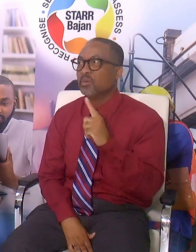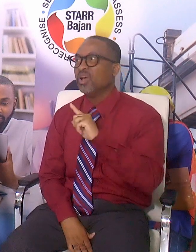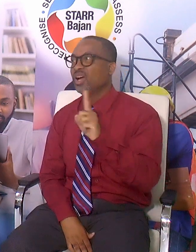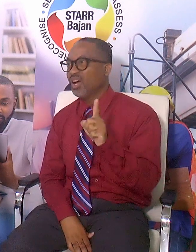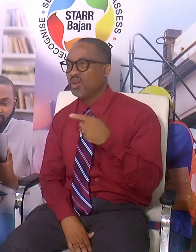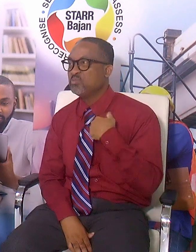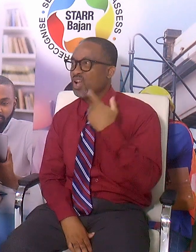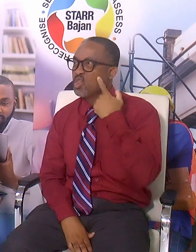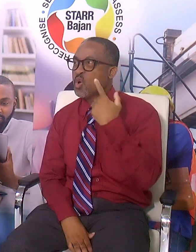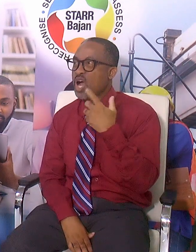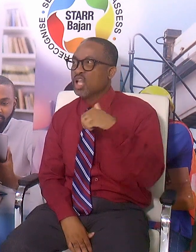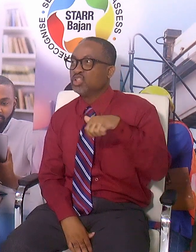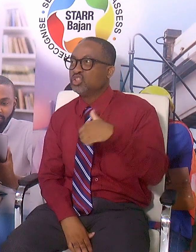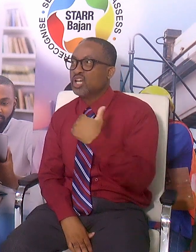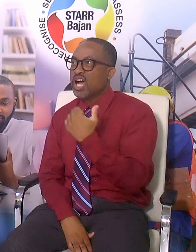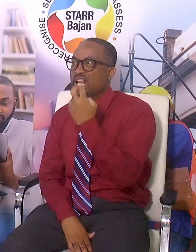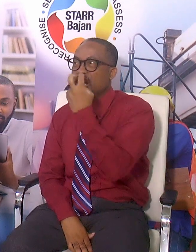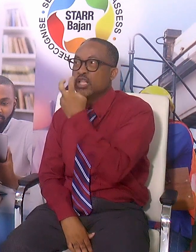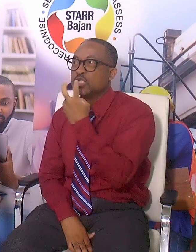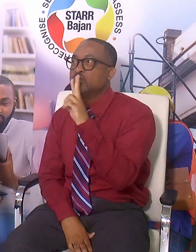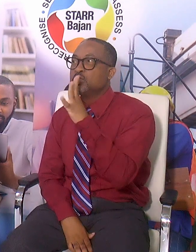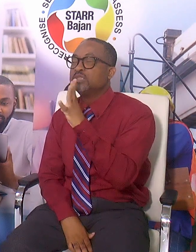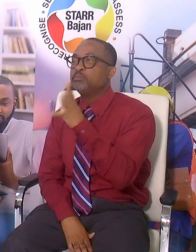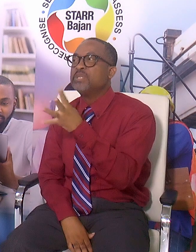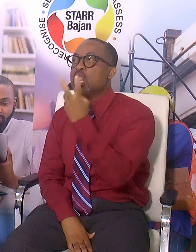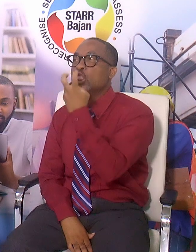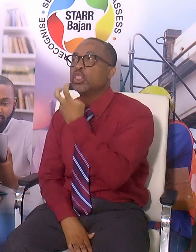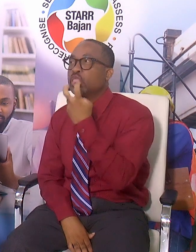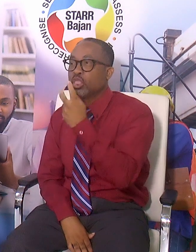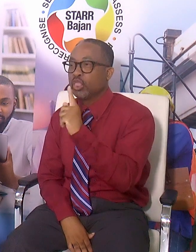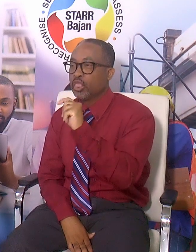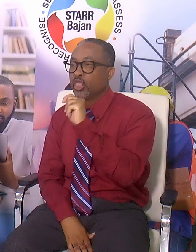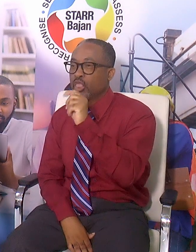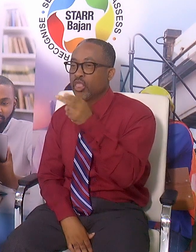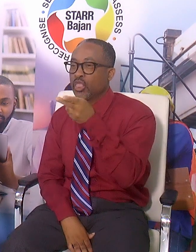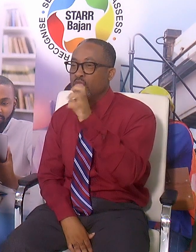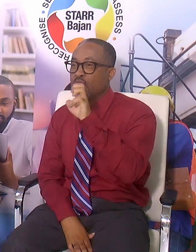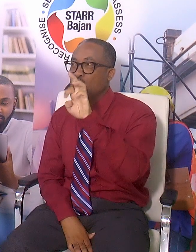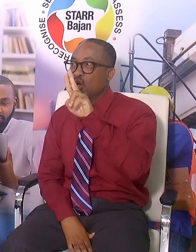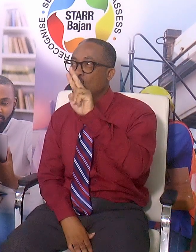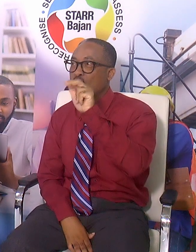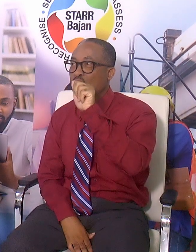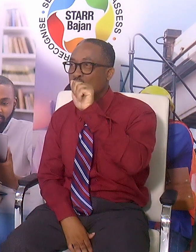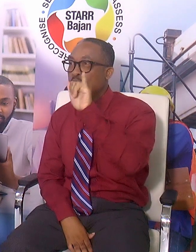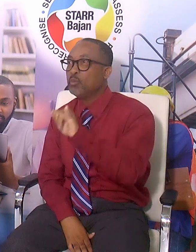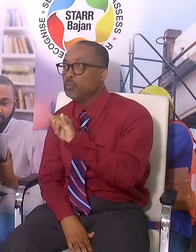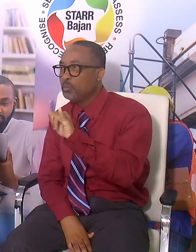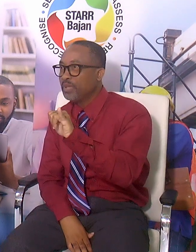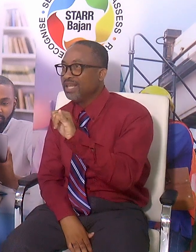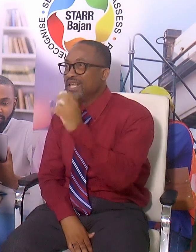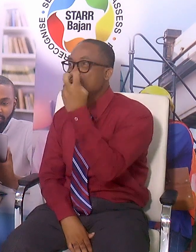you know, and I became deaf, I would speak a lot, and it was a challenge for me to lip read.